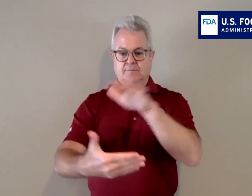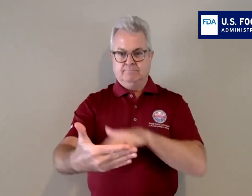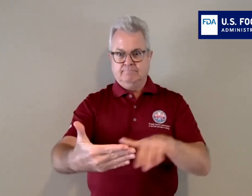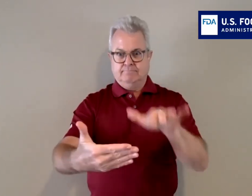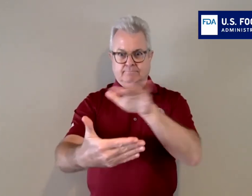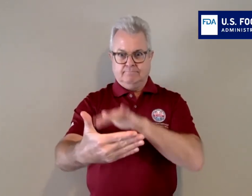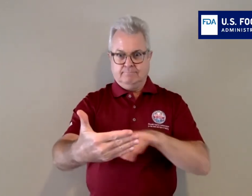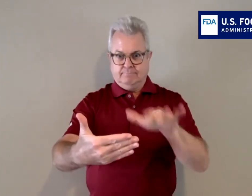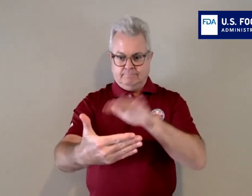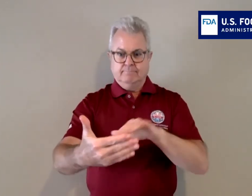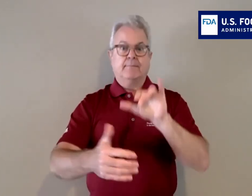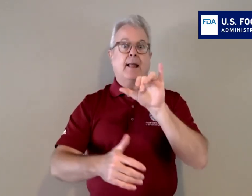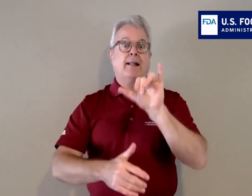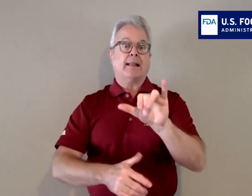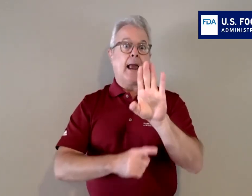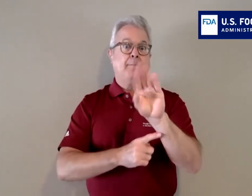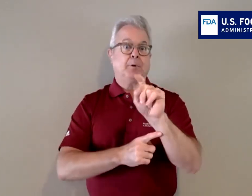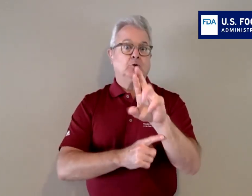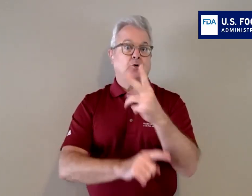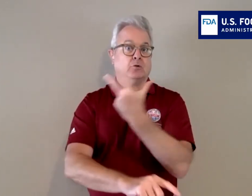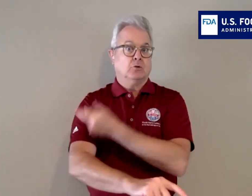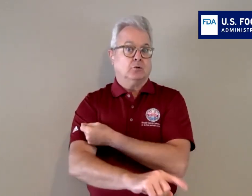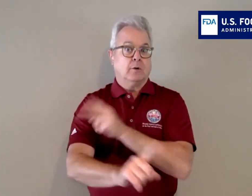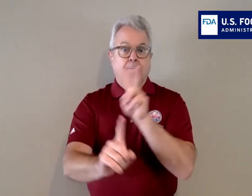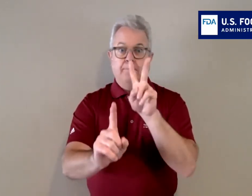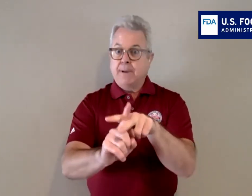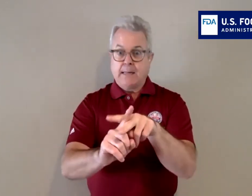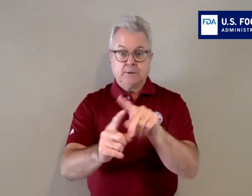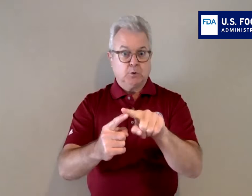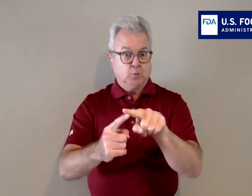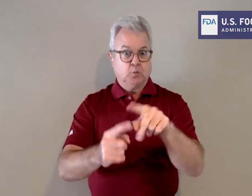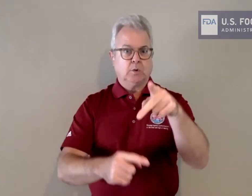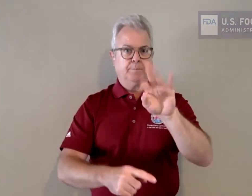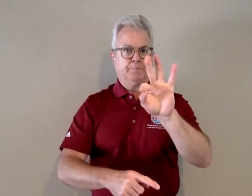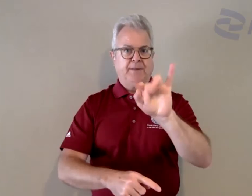You may remember that the FDA was researching